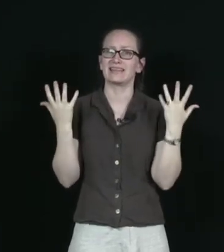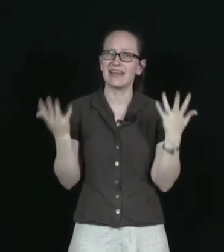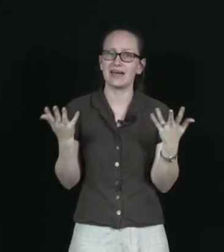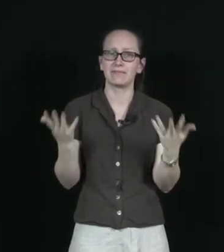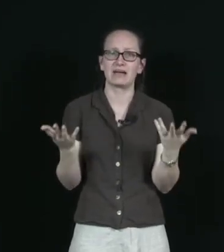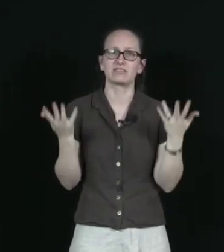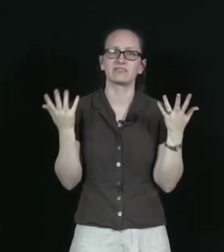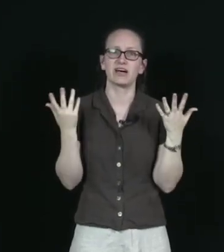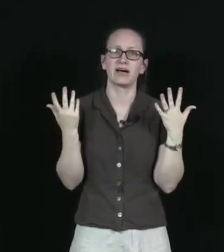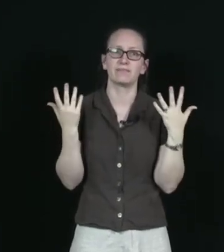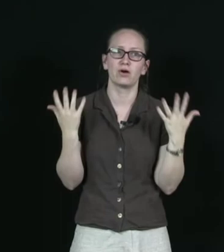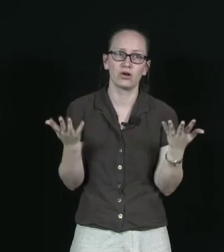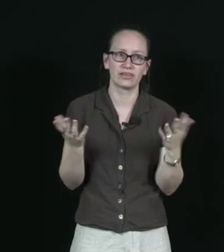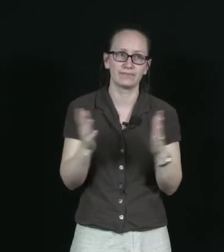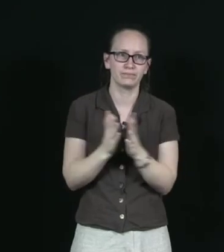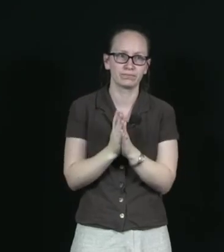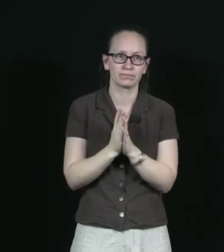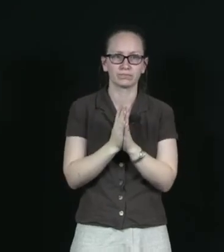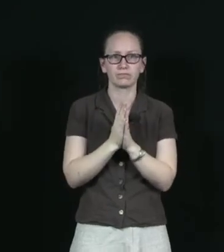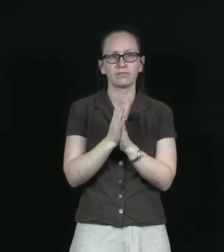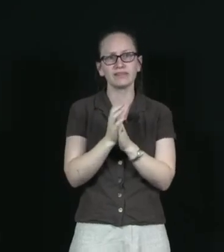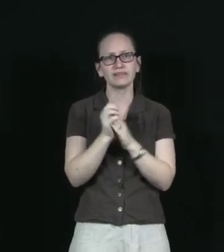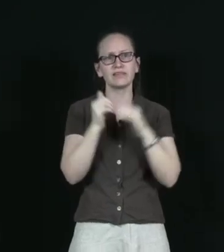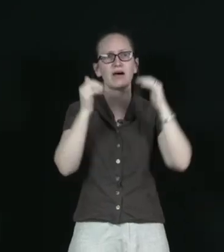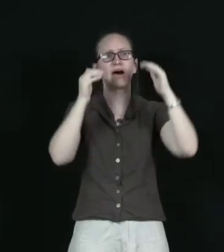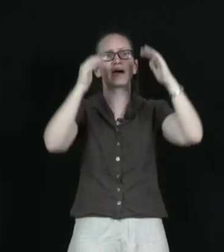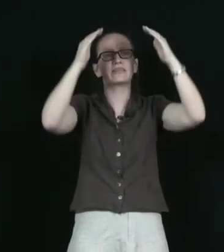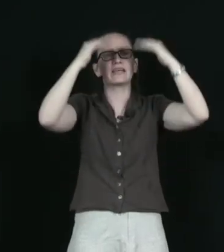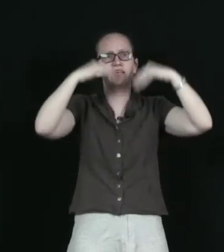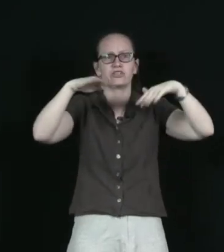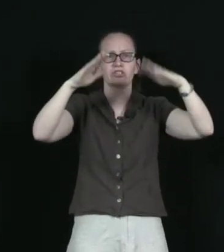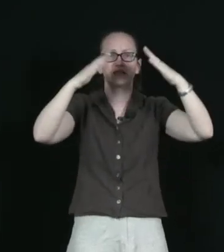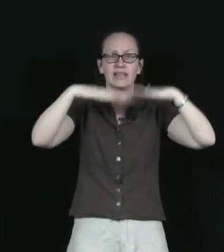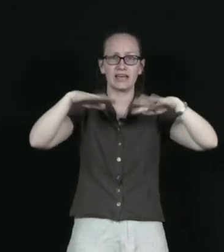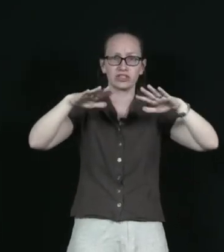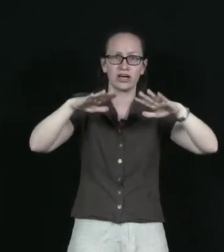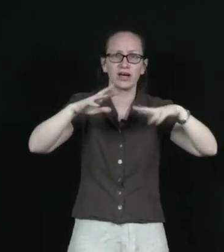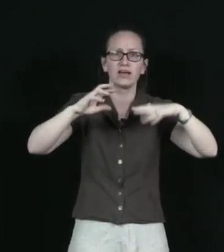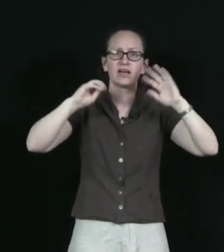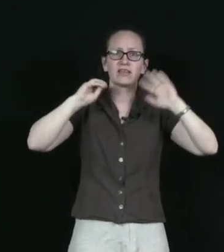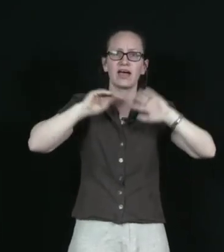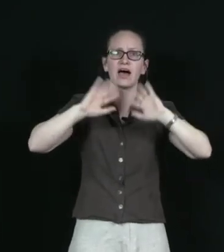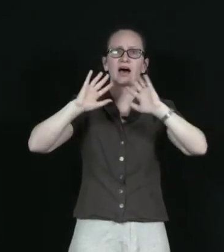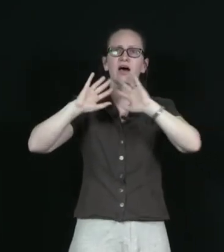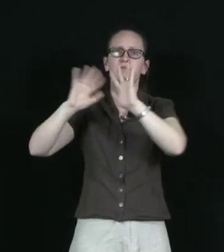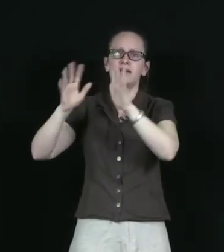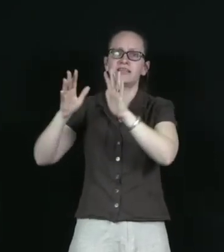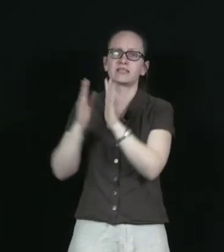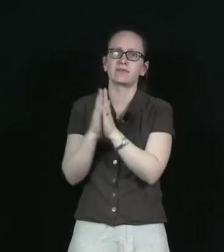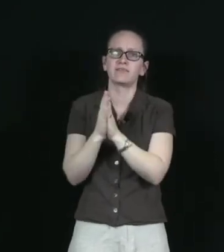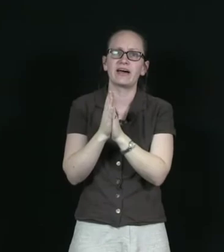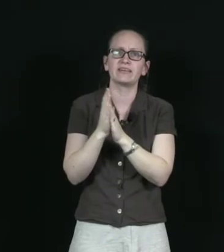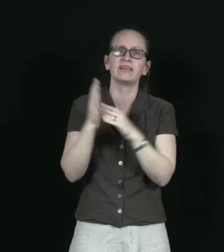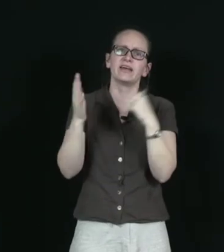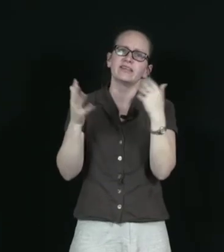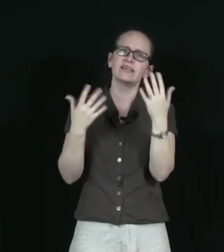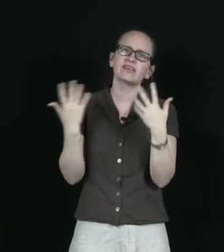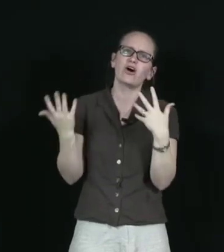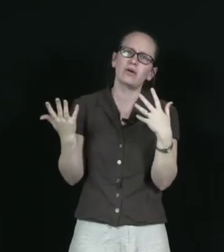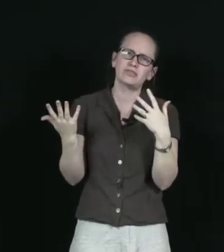that amount of time on it. Now, under each lecture, there are readings provided. These are